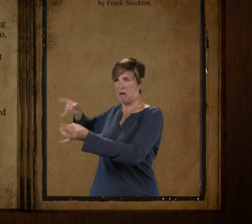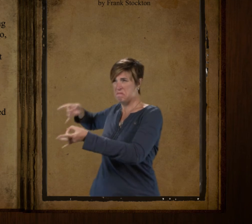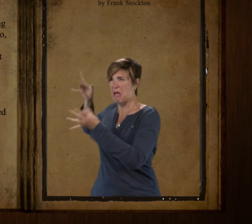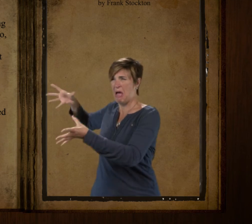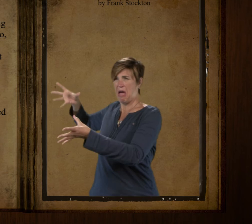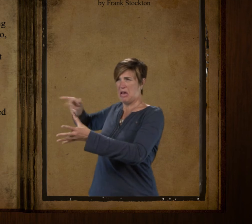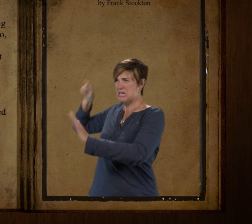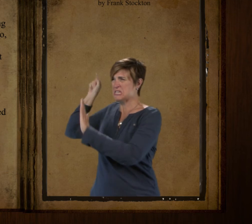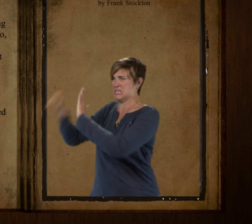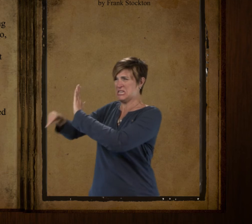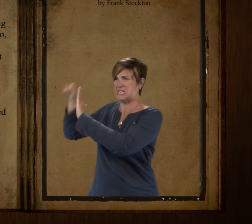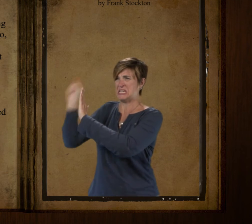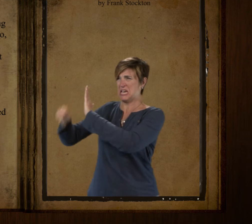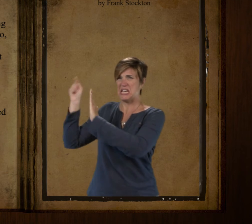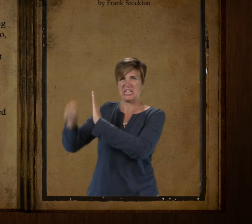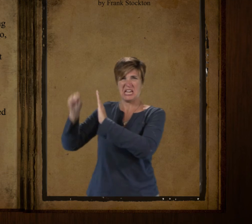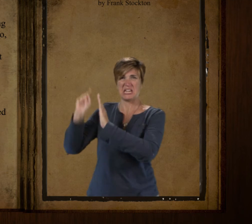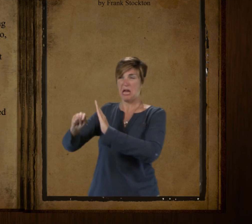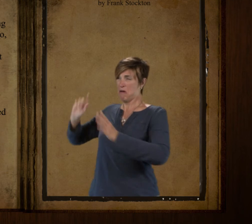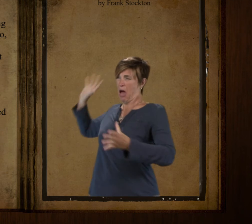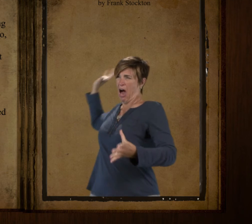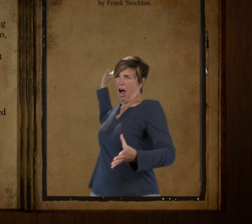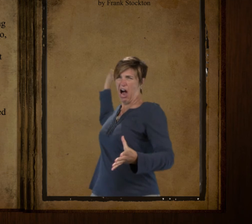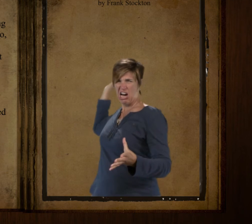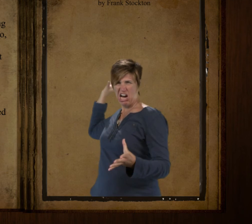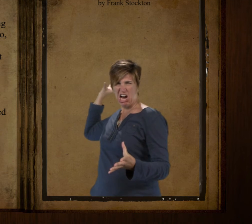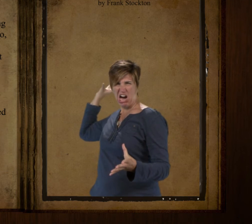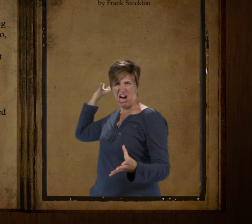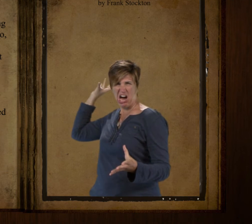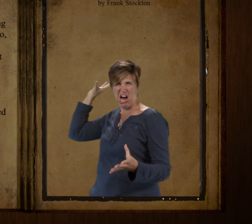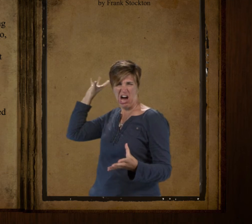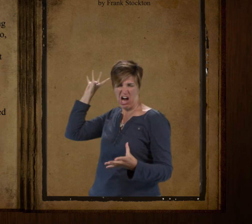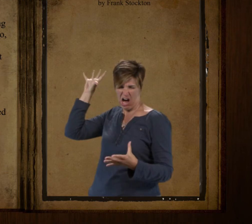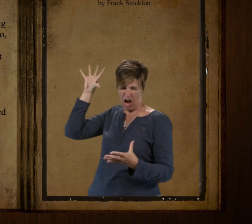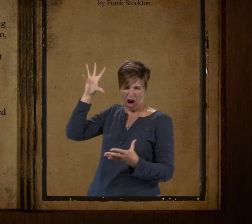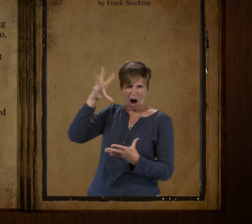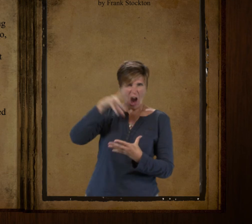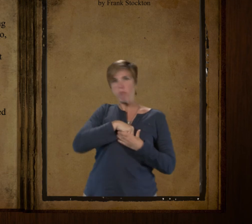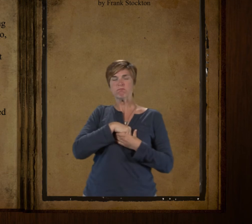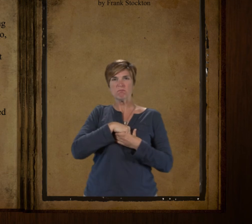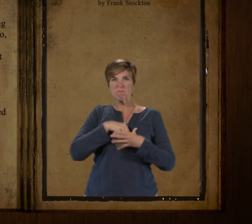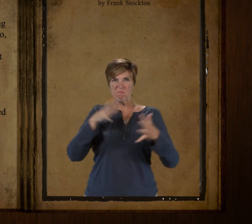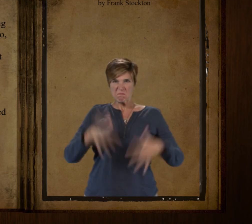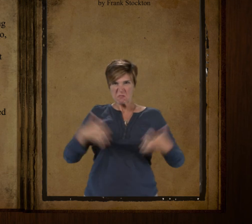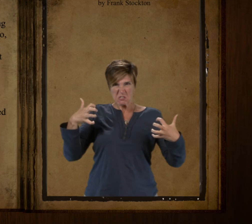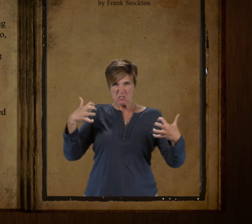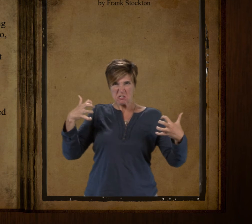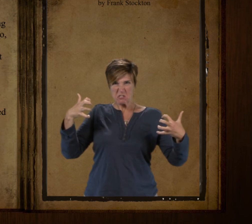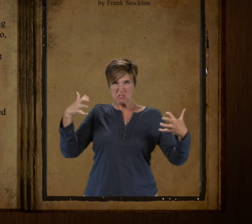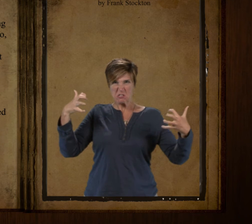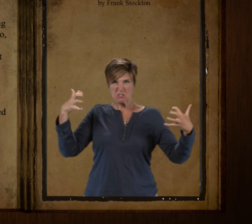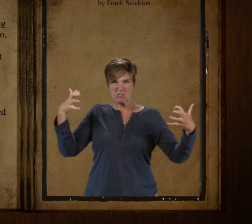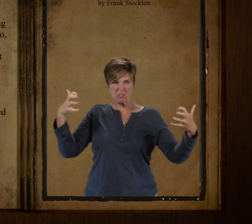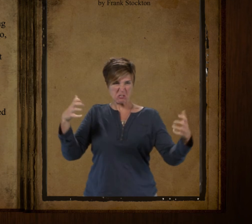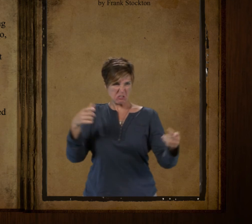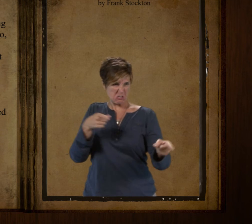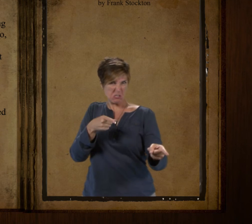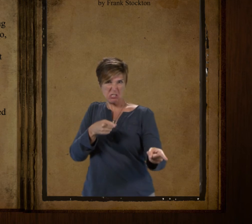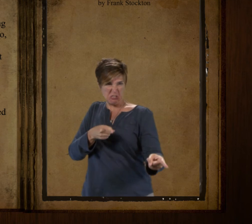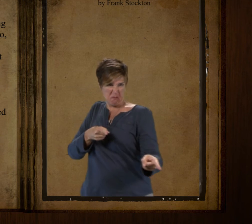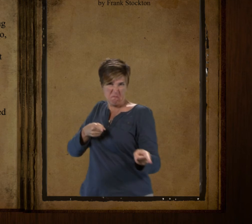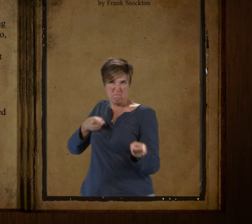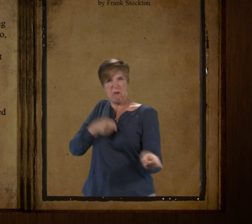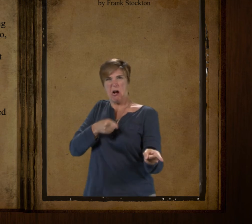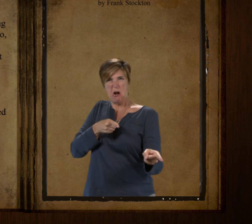her through long lines of holy barbaric ancestors, she hated the woman who blushed and